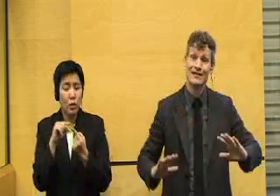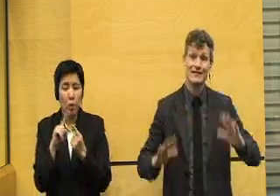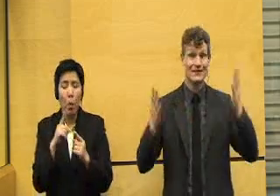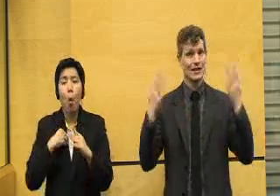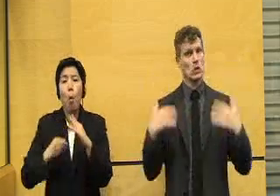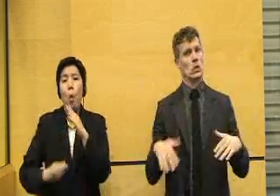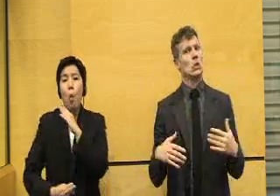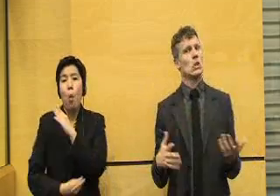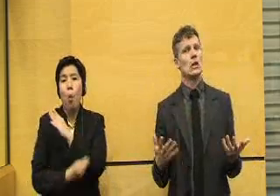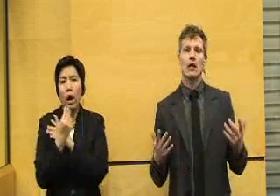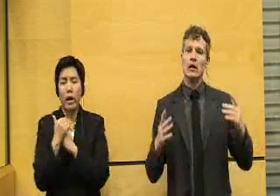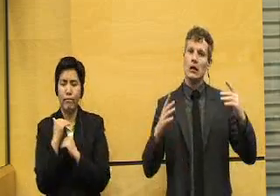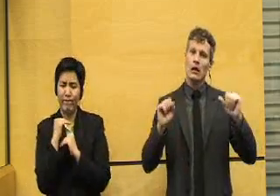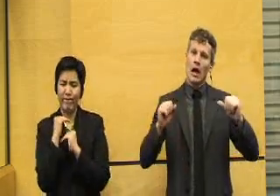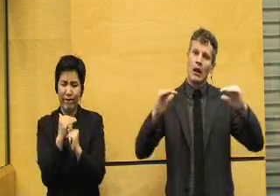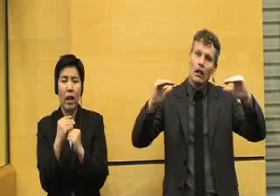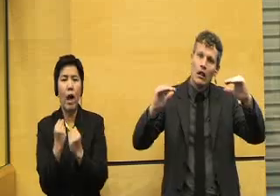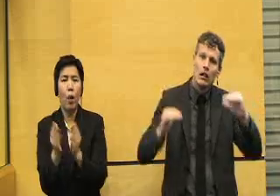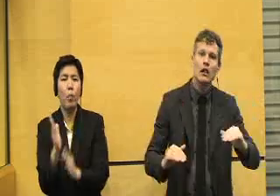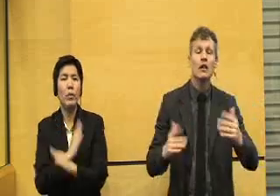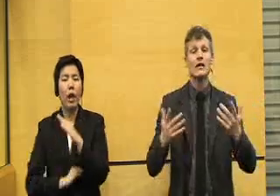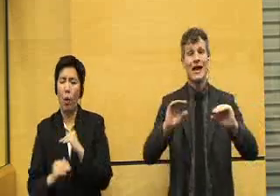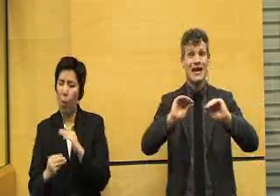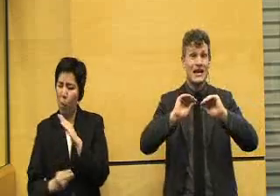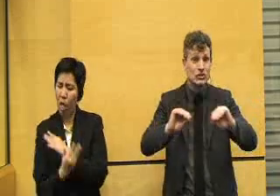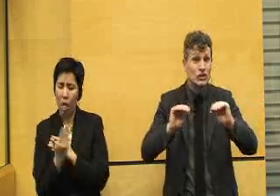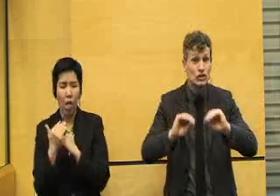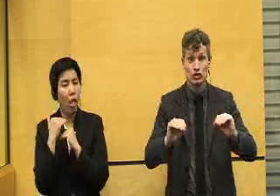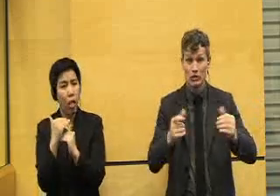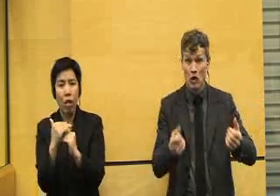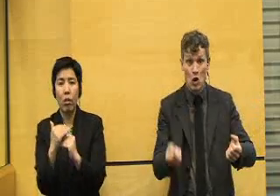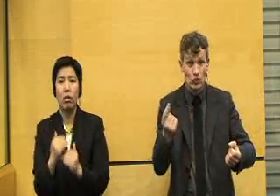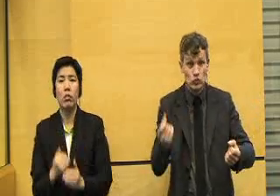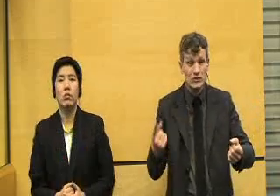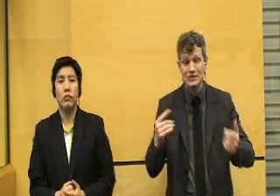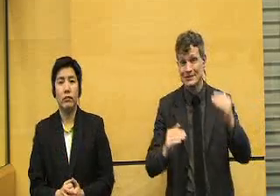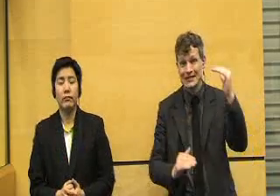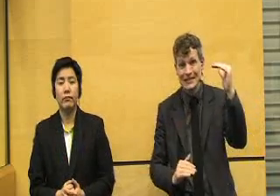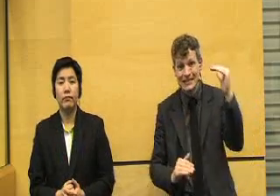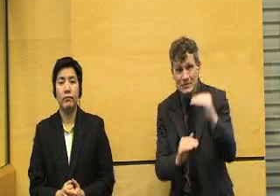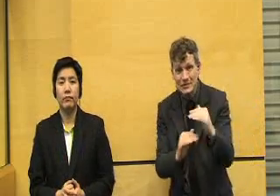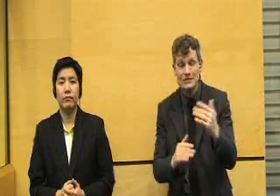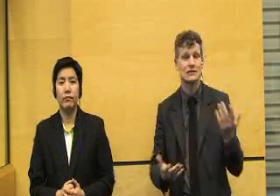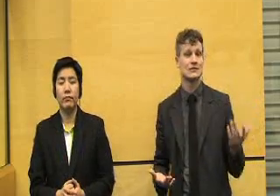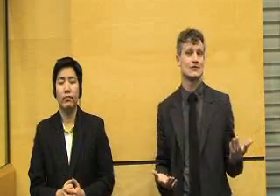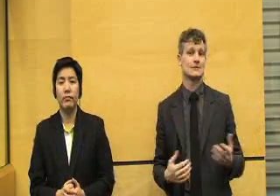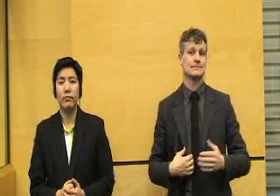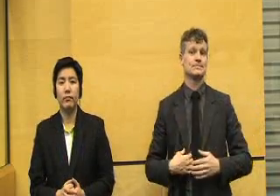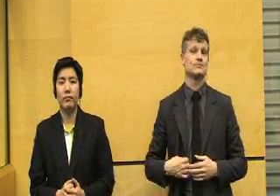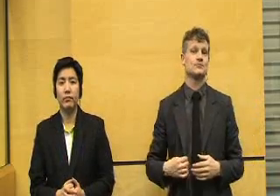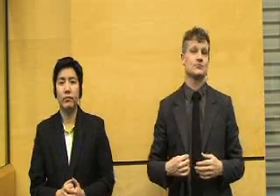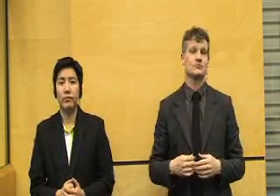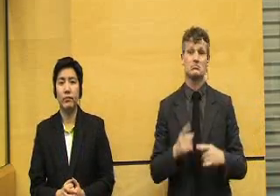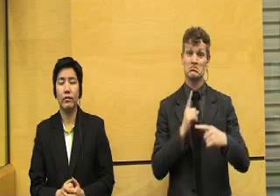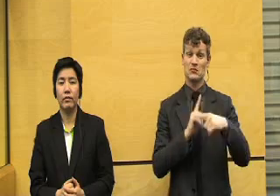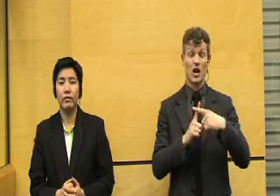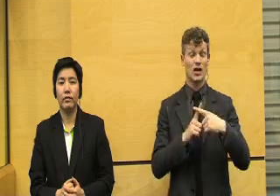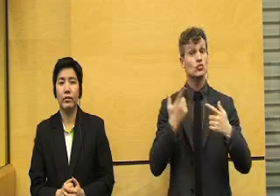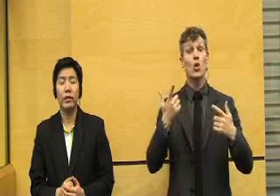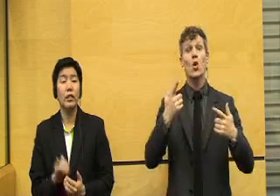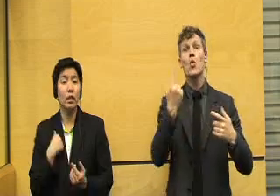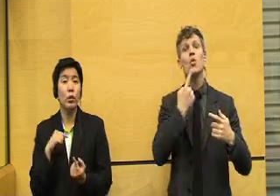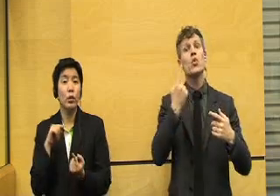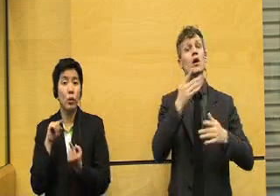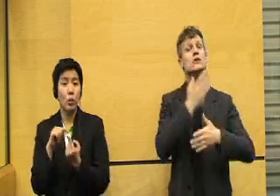also the measures available to reach unreachable people who live in remote rural